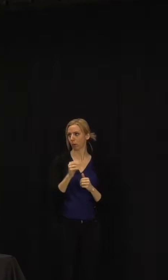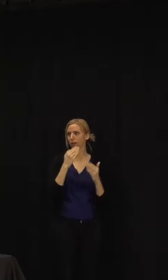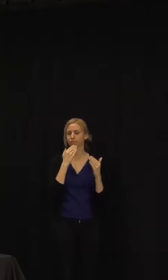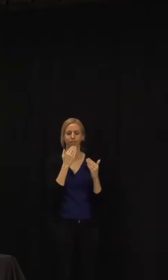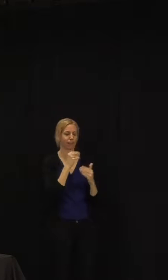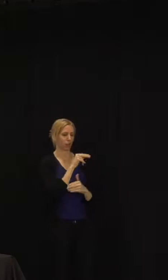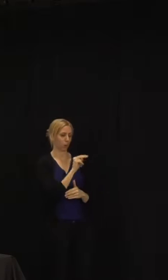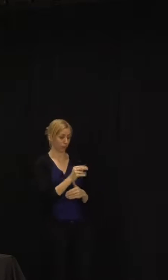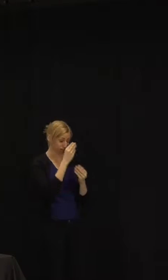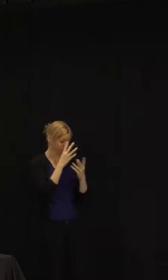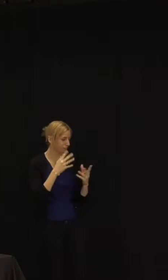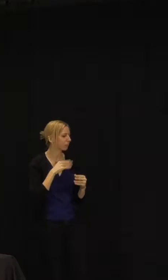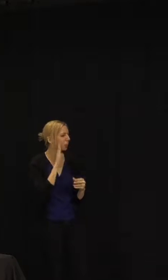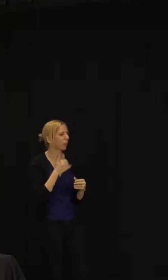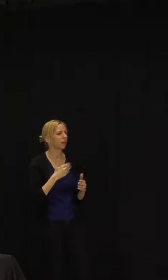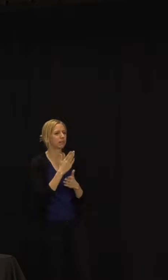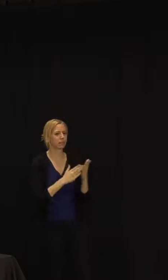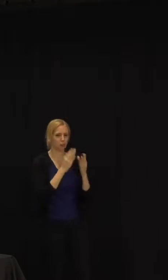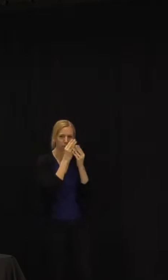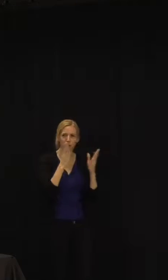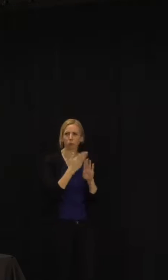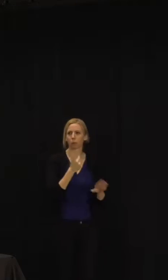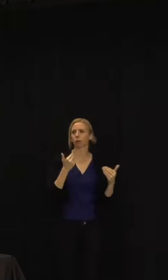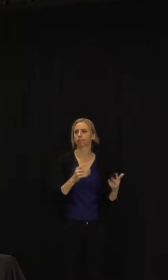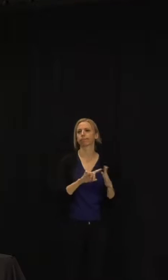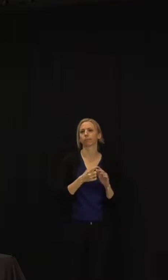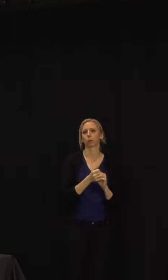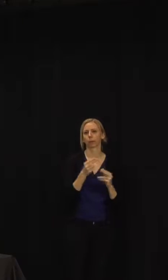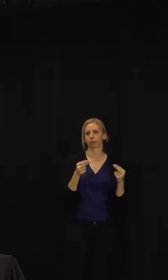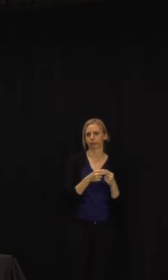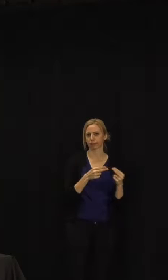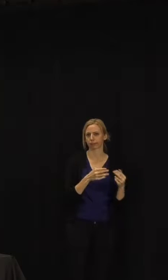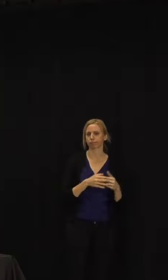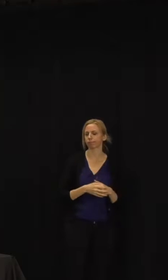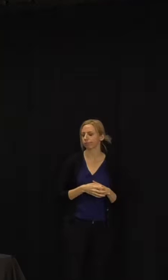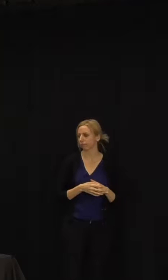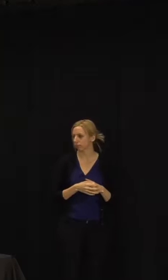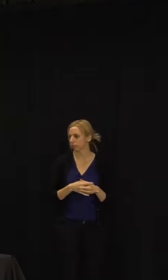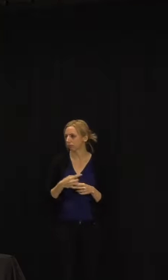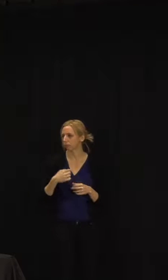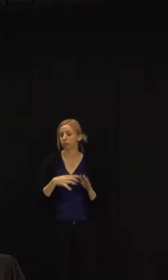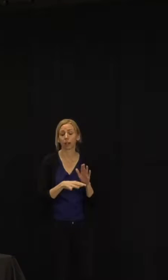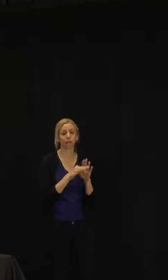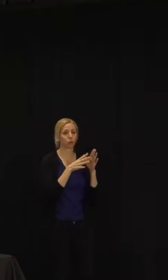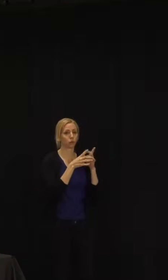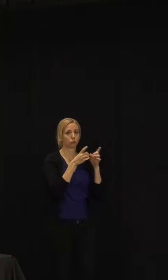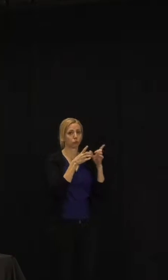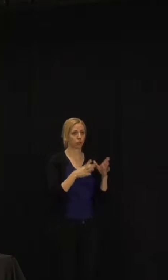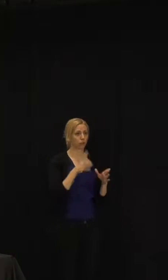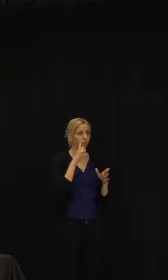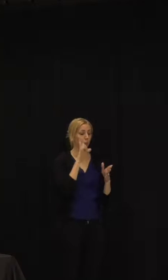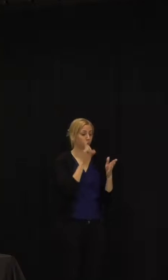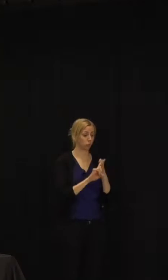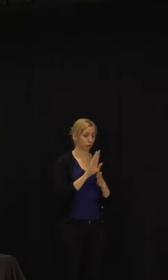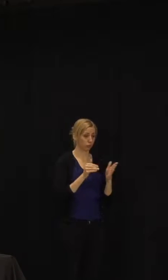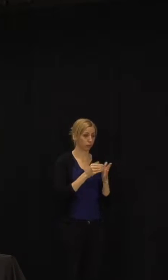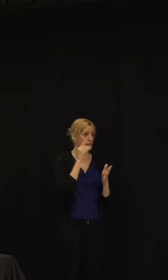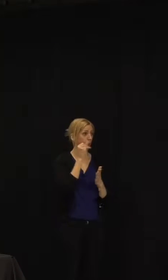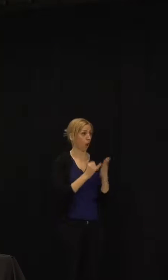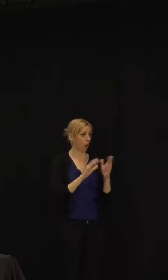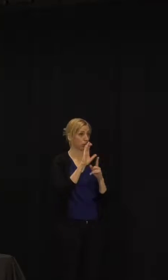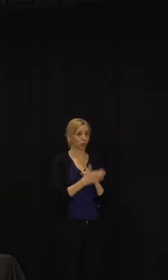Anne. So let me give you a little context before I start with the slides. I'm the founder and director of the Research Center for Arts and Culture, which